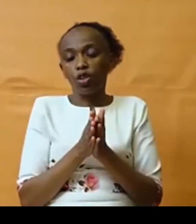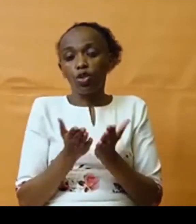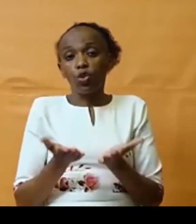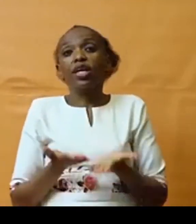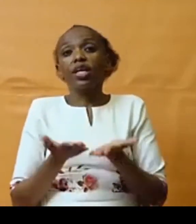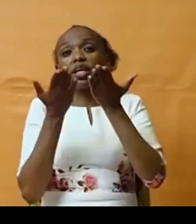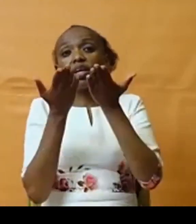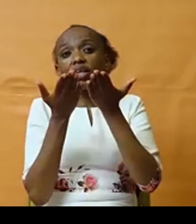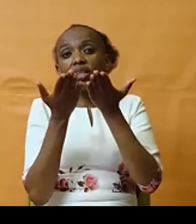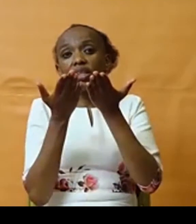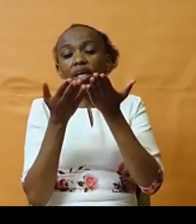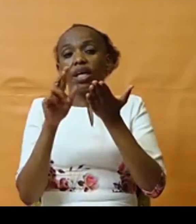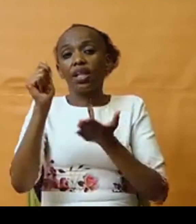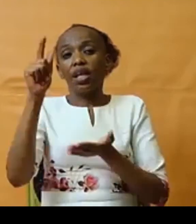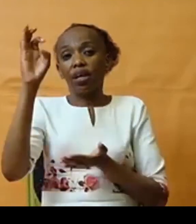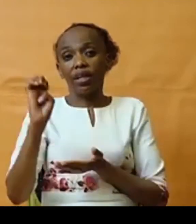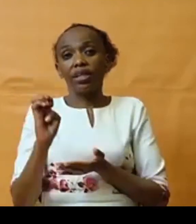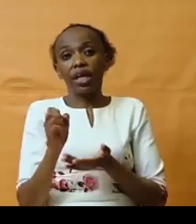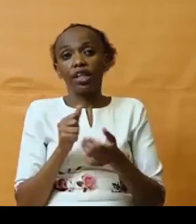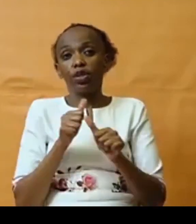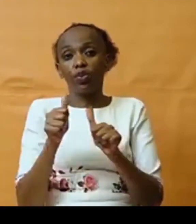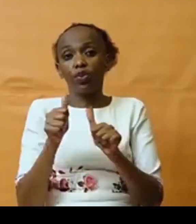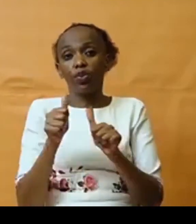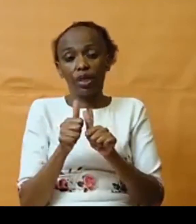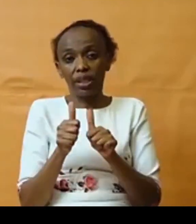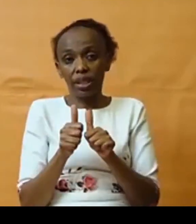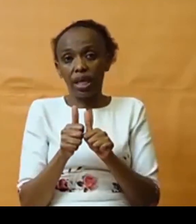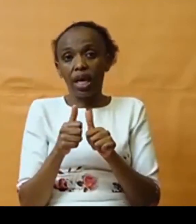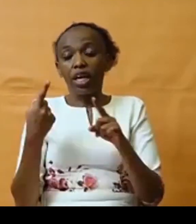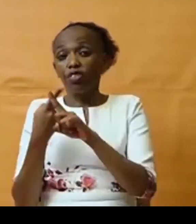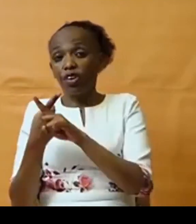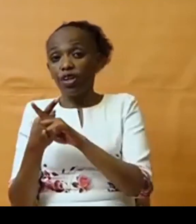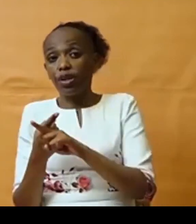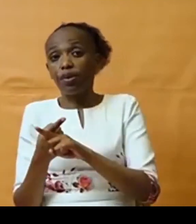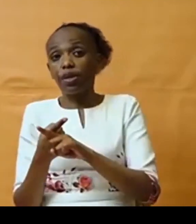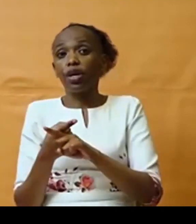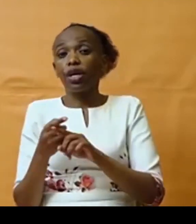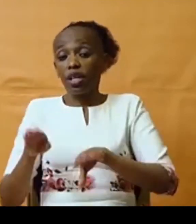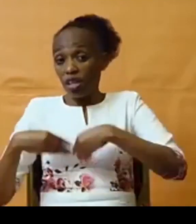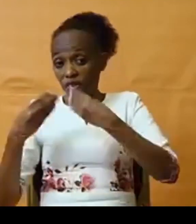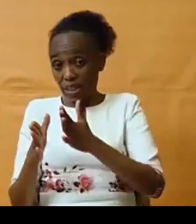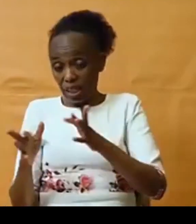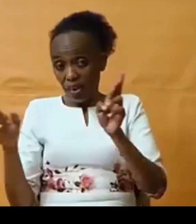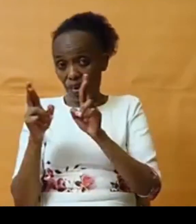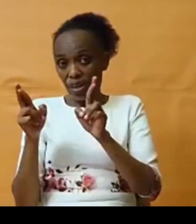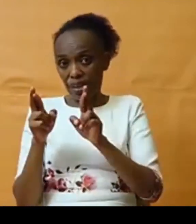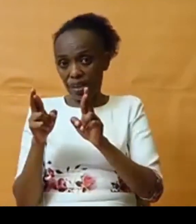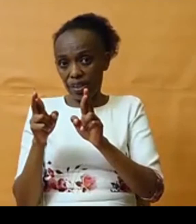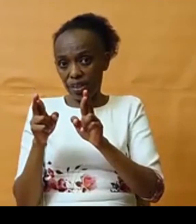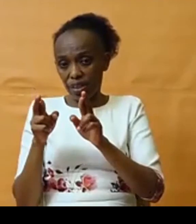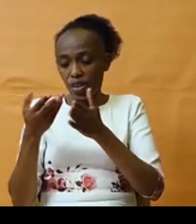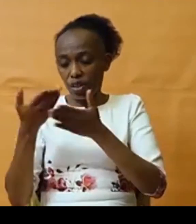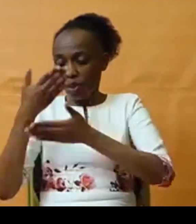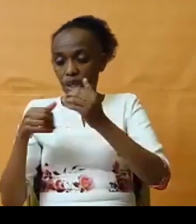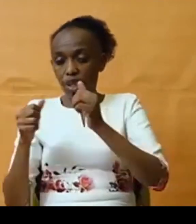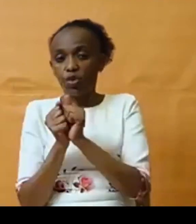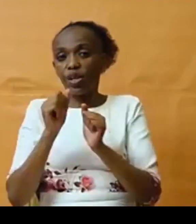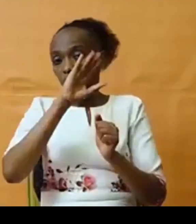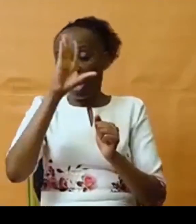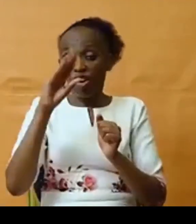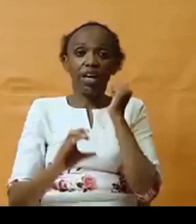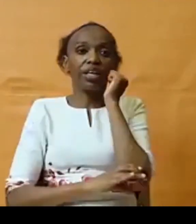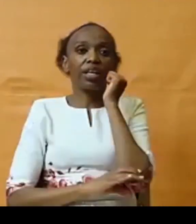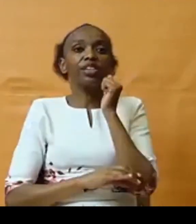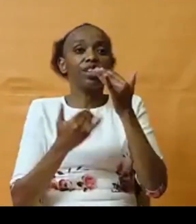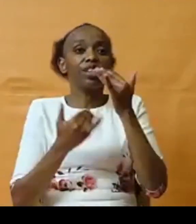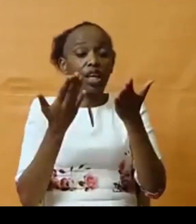to increase the rate at which different lenders are willing to engage with